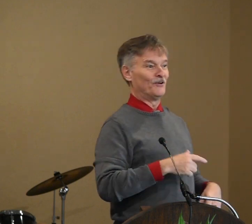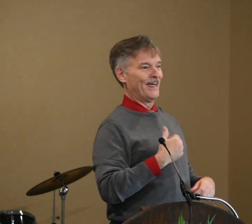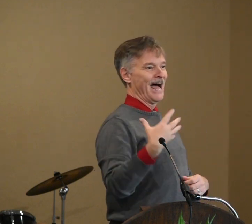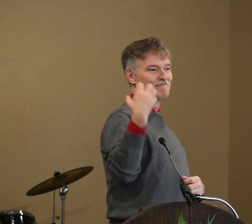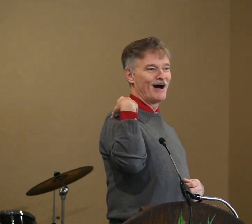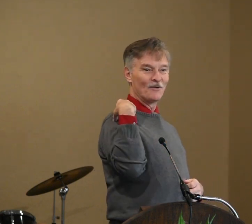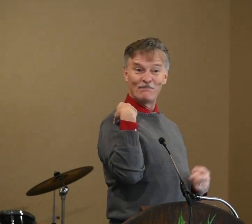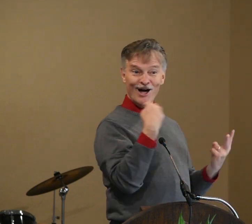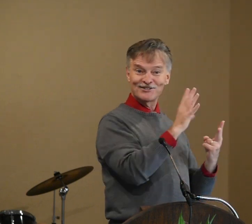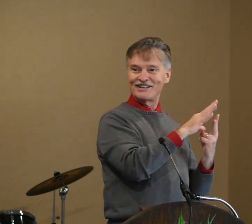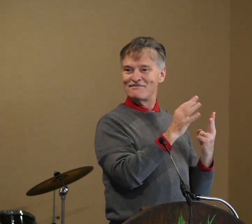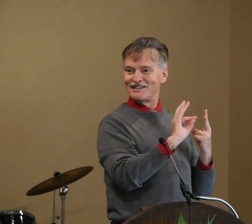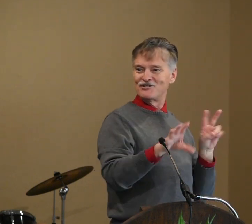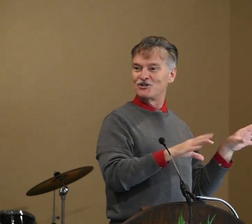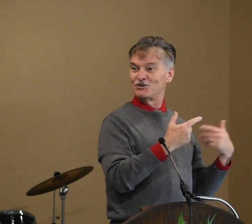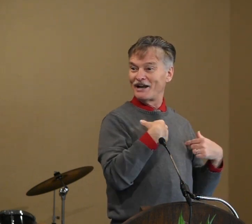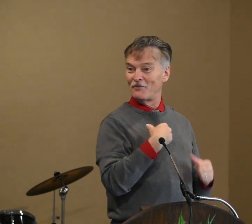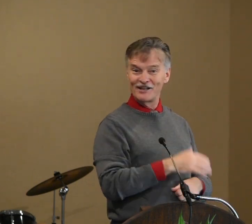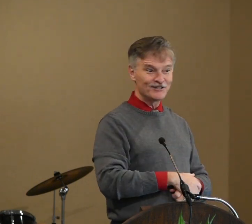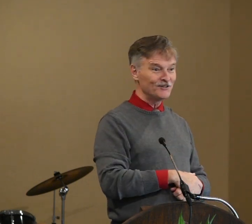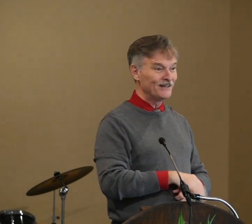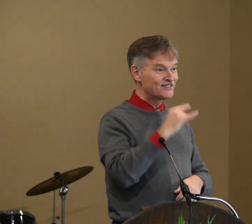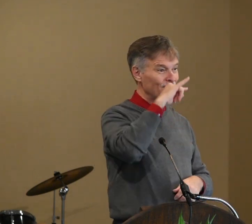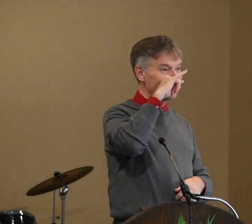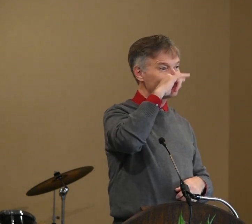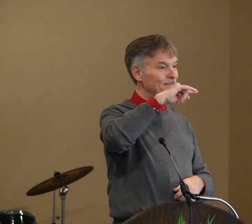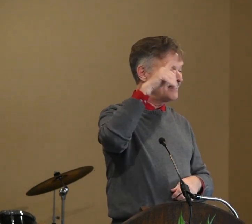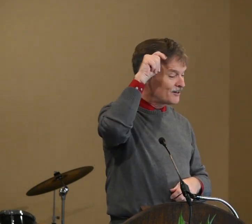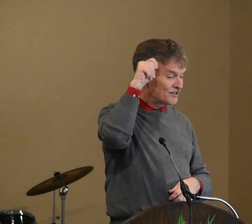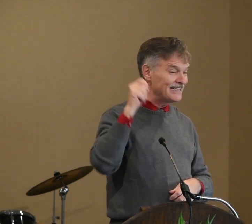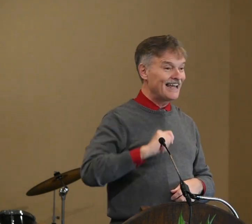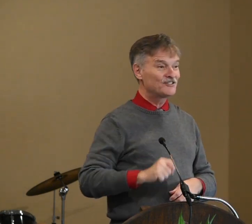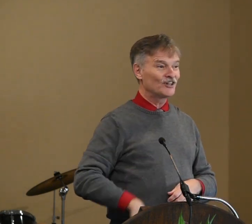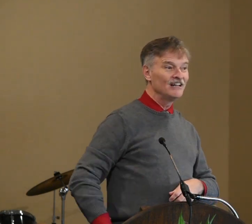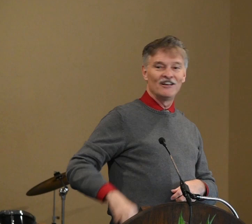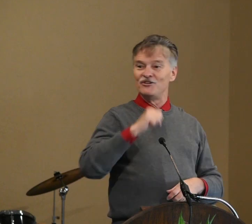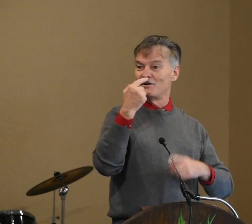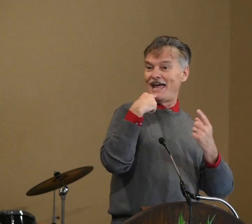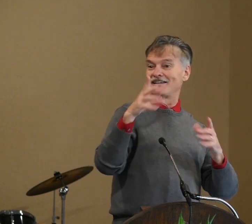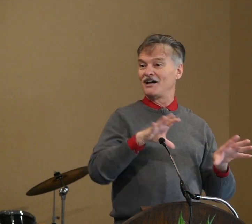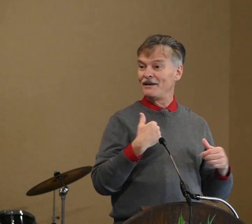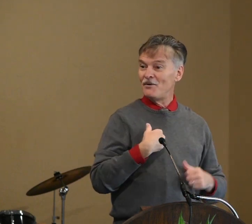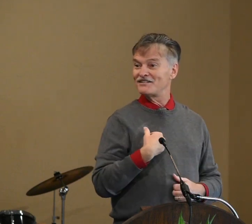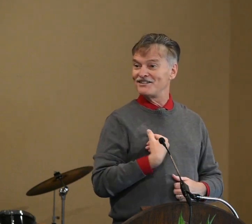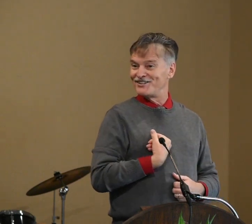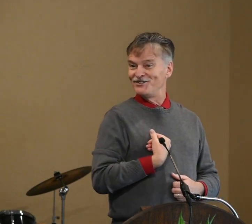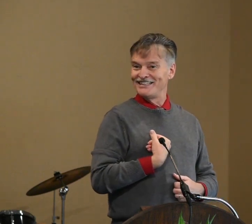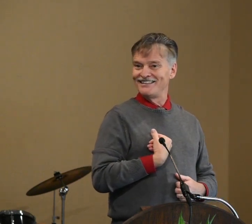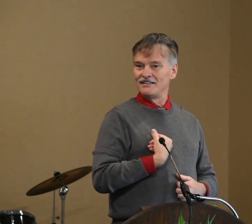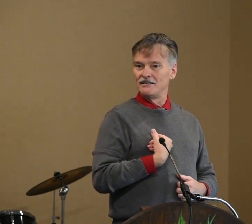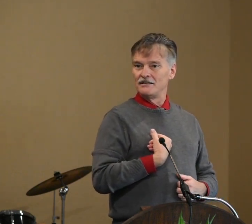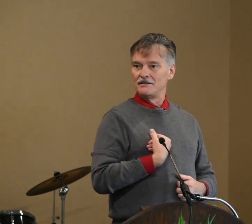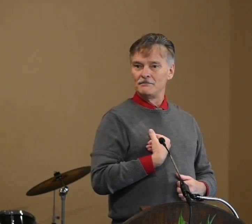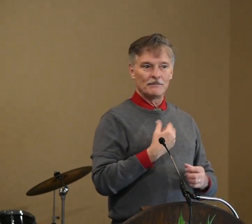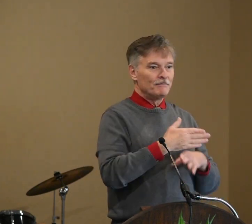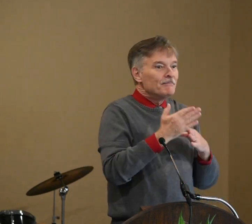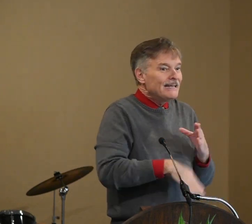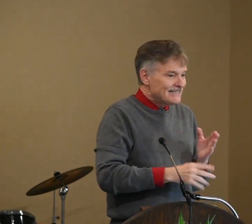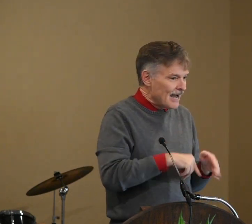that I'm my own boss and I'm getting to choose what I want to do. And so like some kid or teenager, you can't tell me what to do. But many times